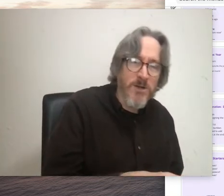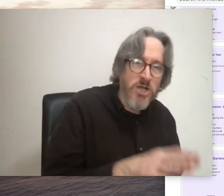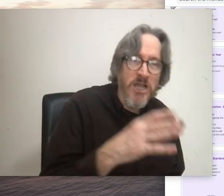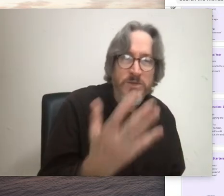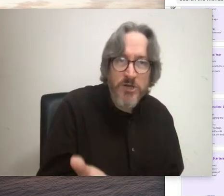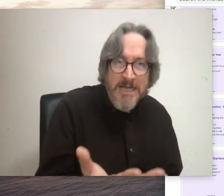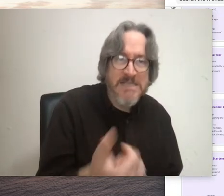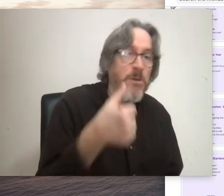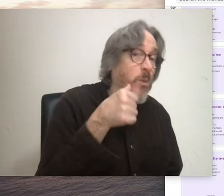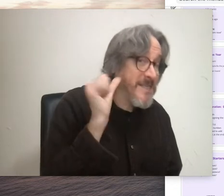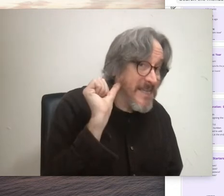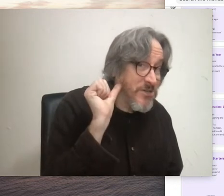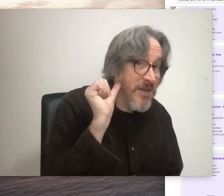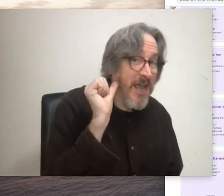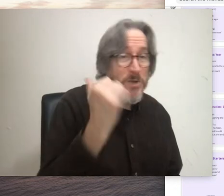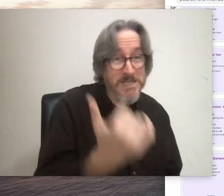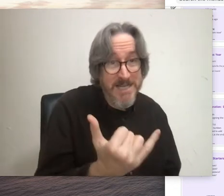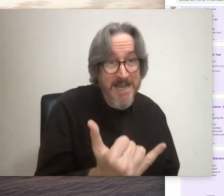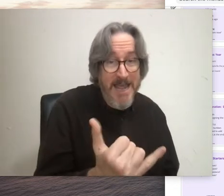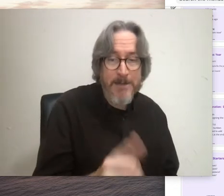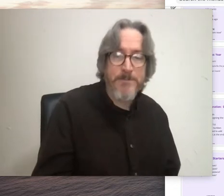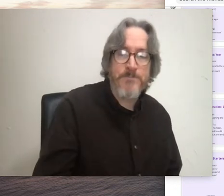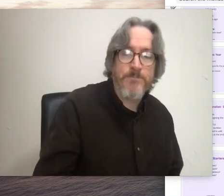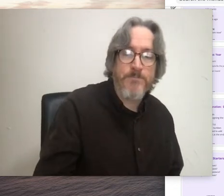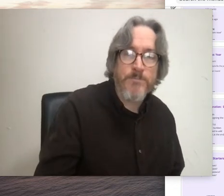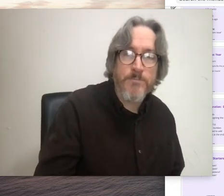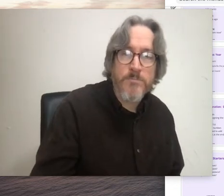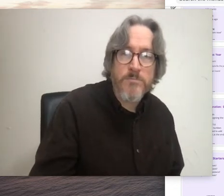They talk about talking with their kids about what's yesterday, what's today.